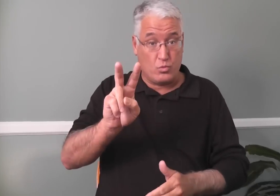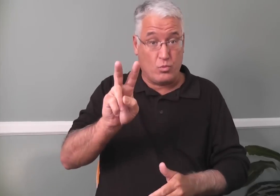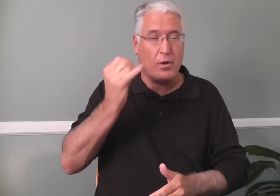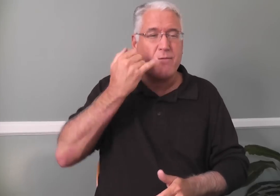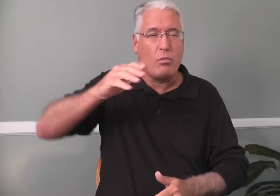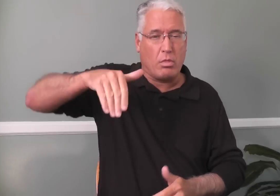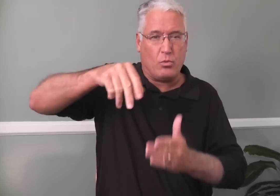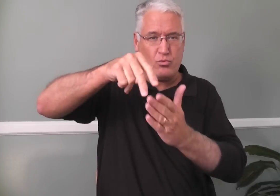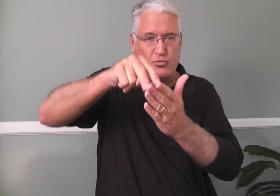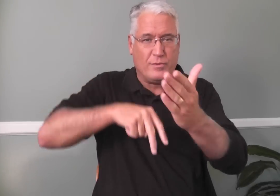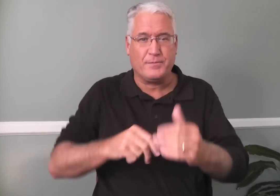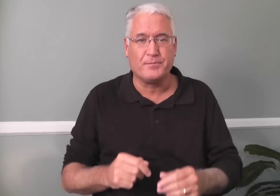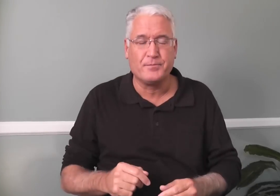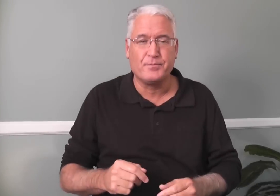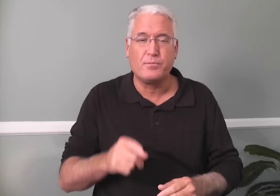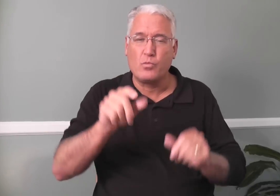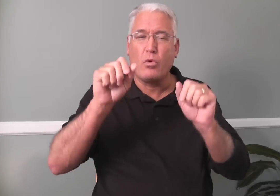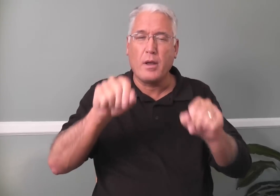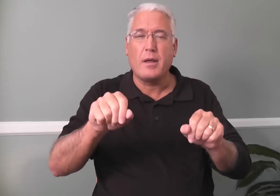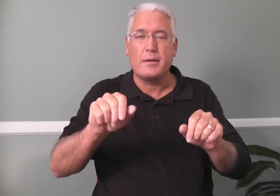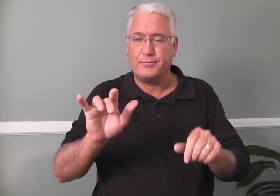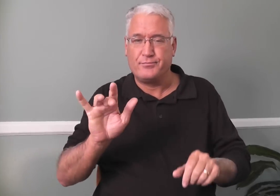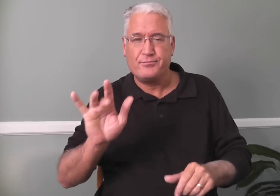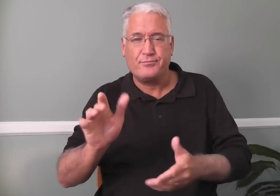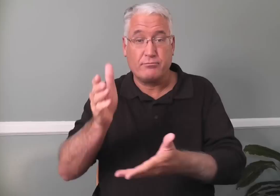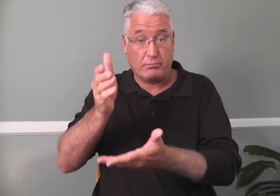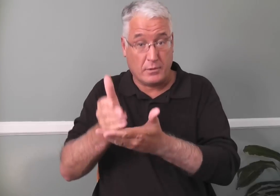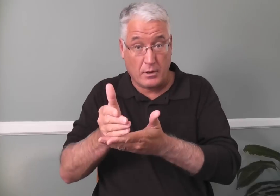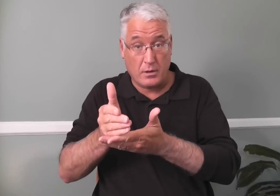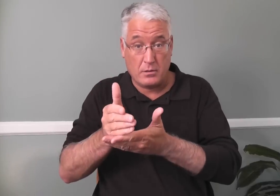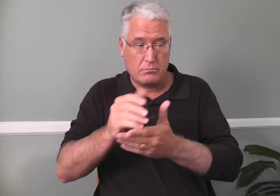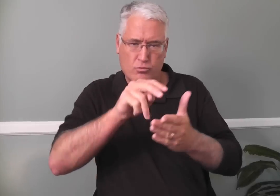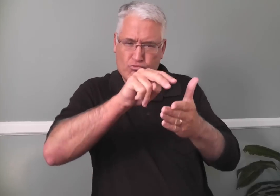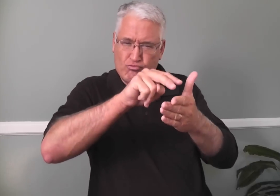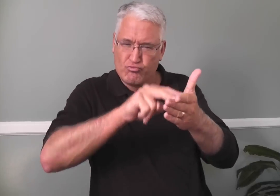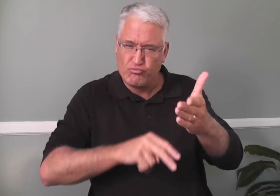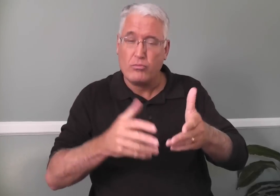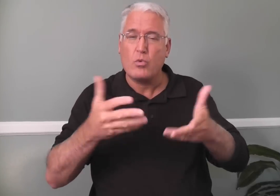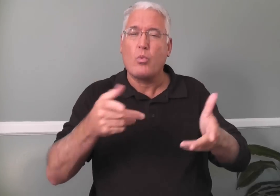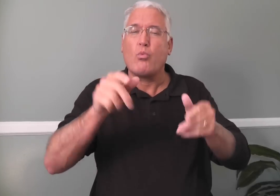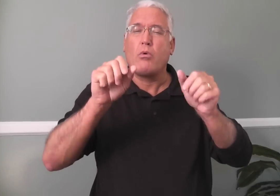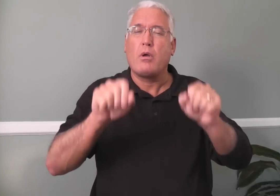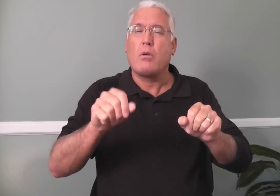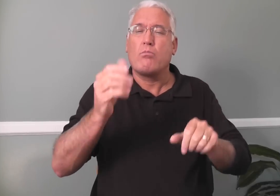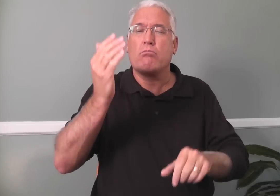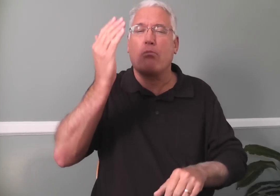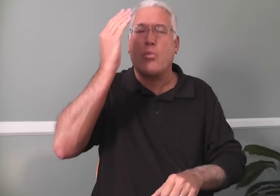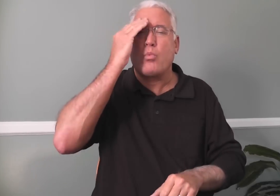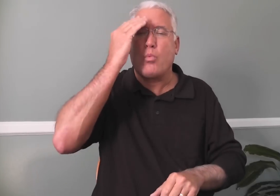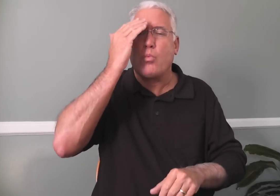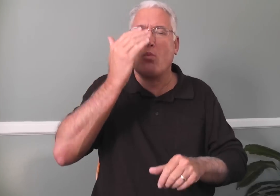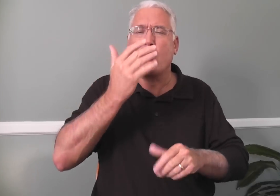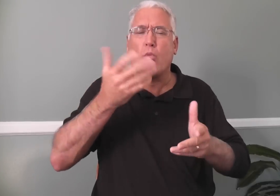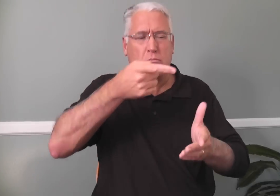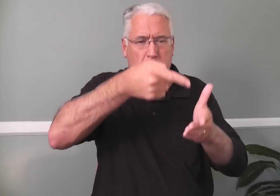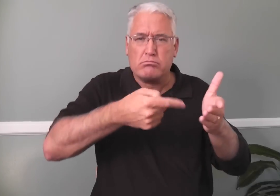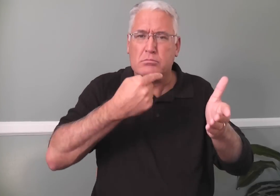read chapter 2 if you've not already read it. You can pause and read through it, and that will help you to be